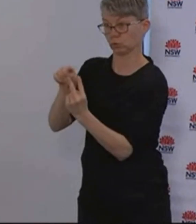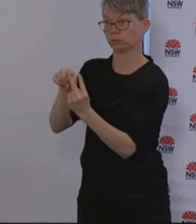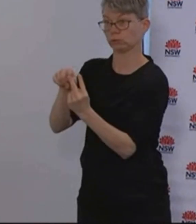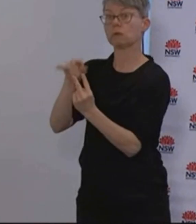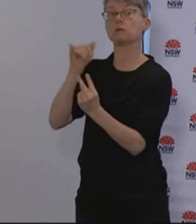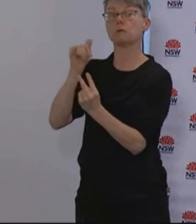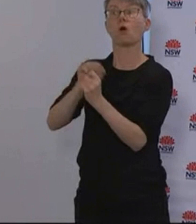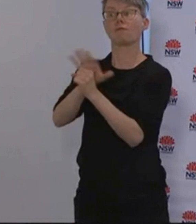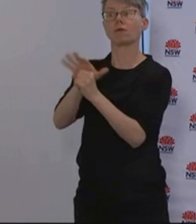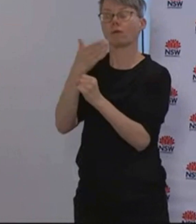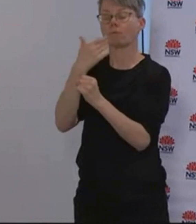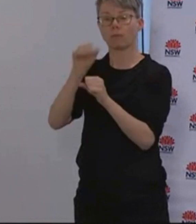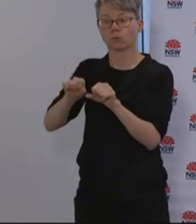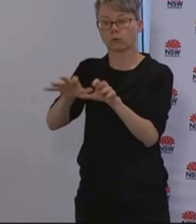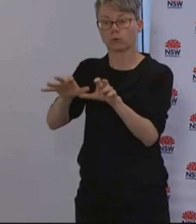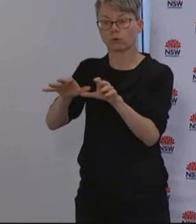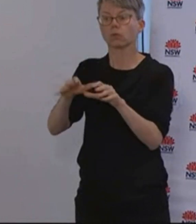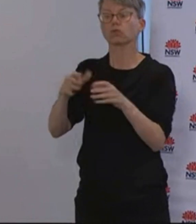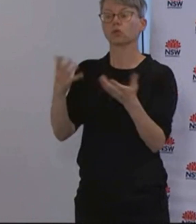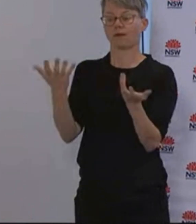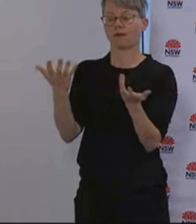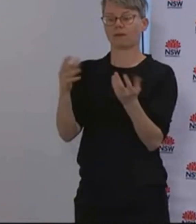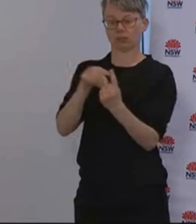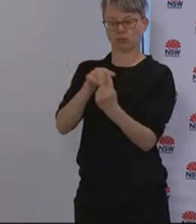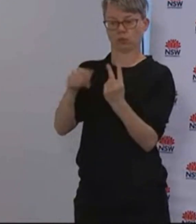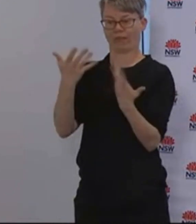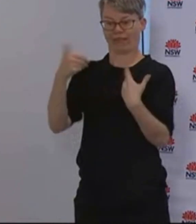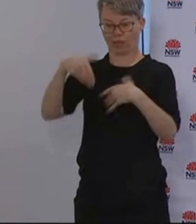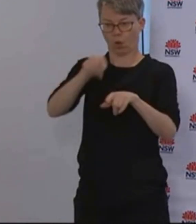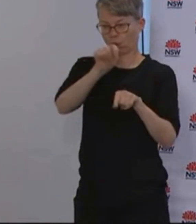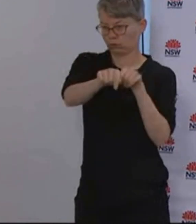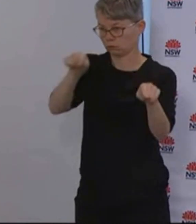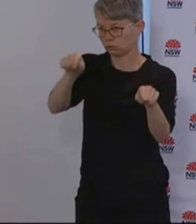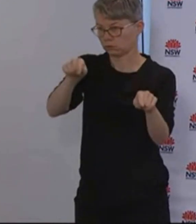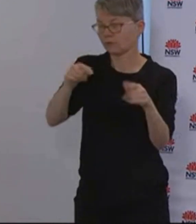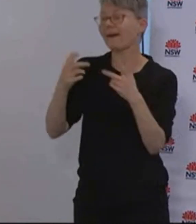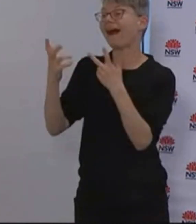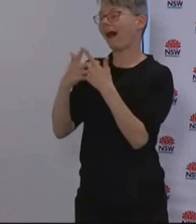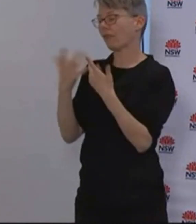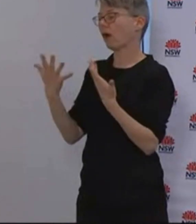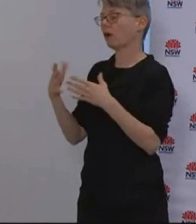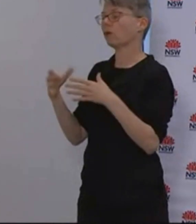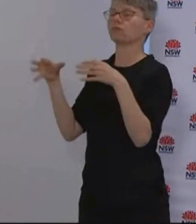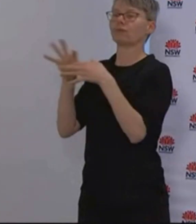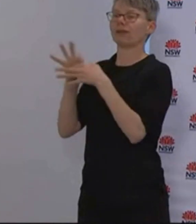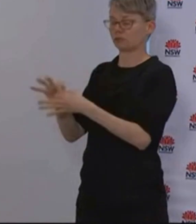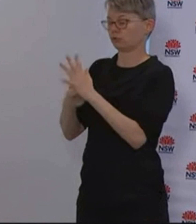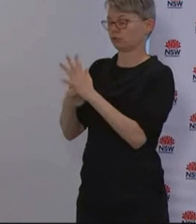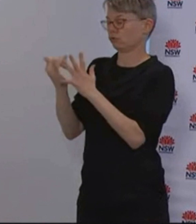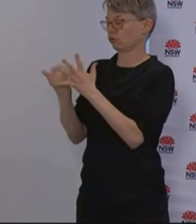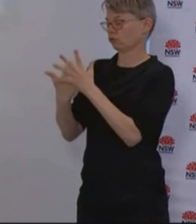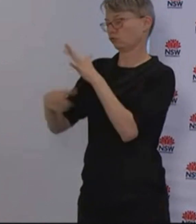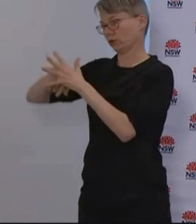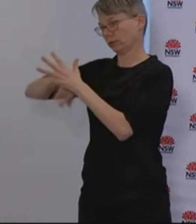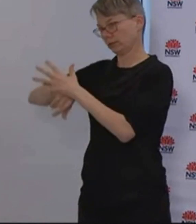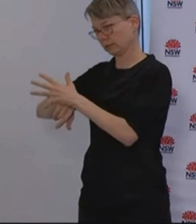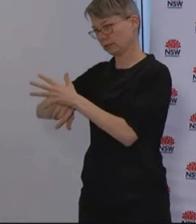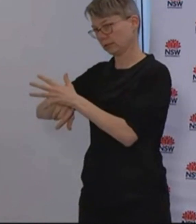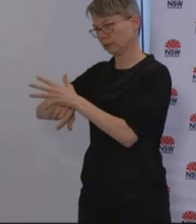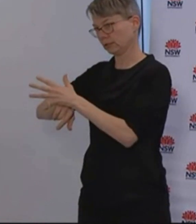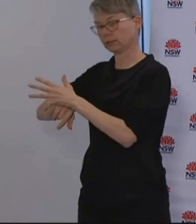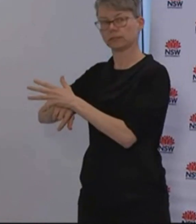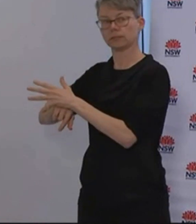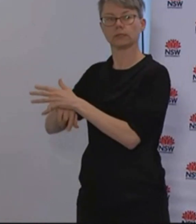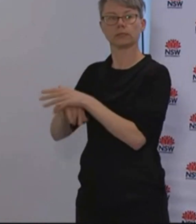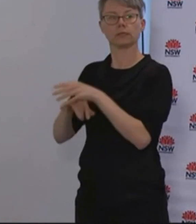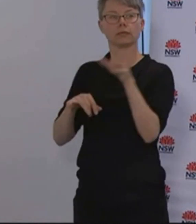those individuals. The others relate to cases associated with this Crossroads cluster. Is that I'm sorry, it's the